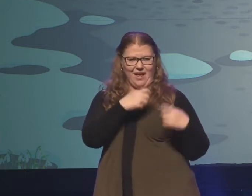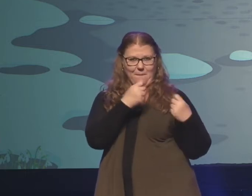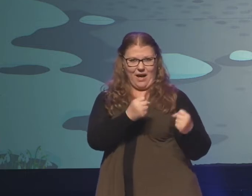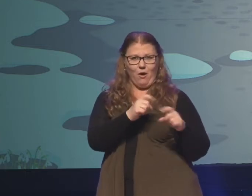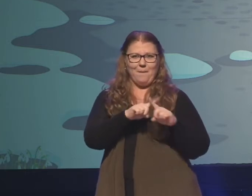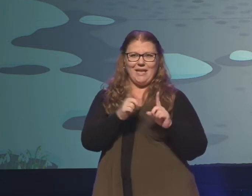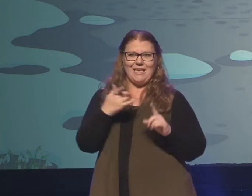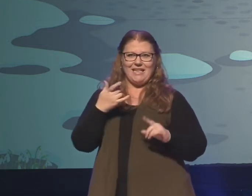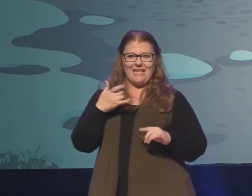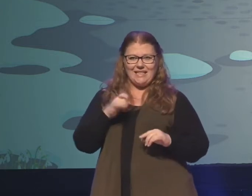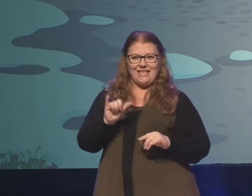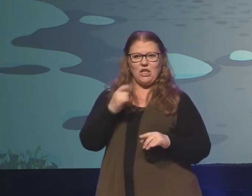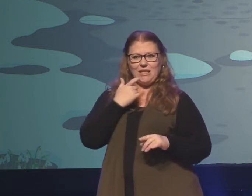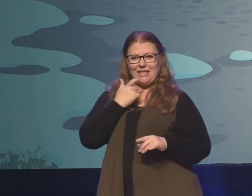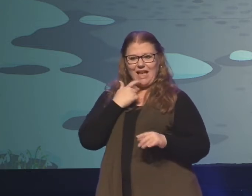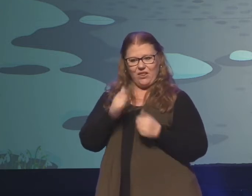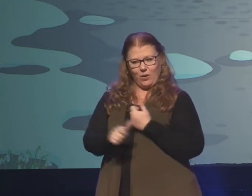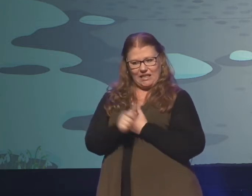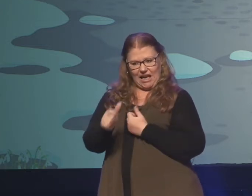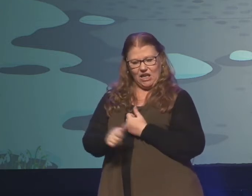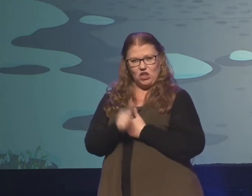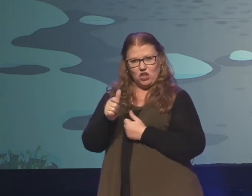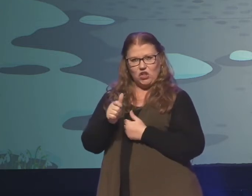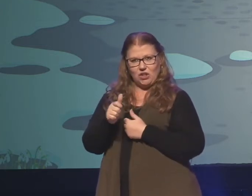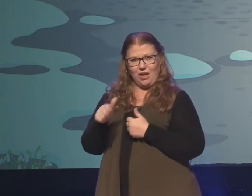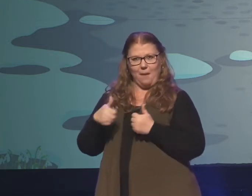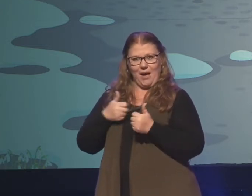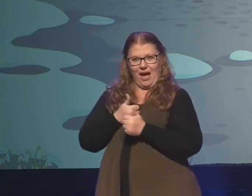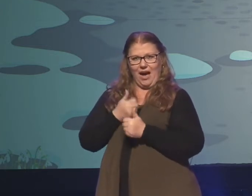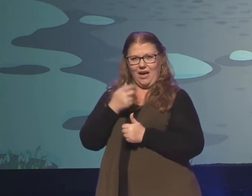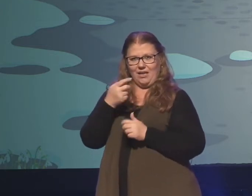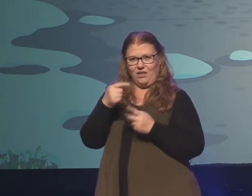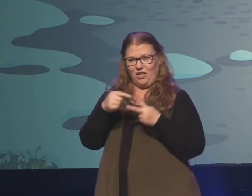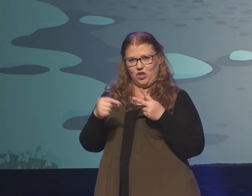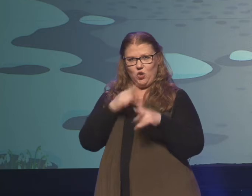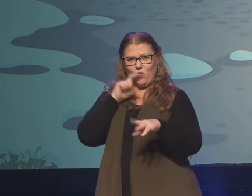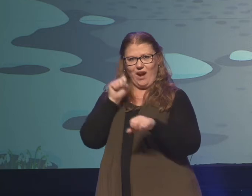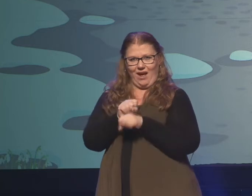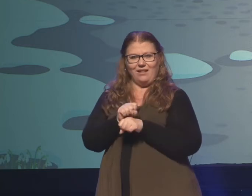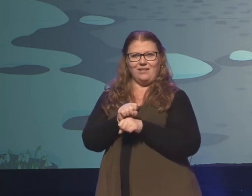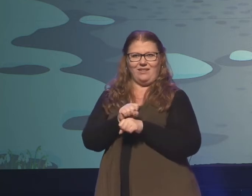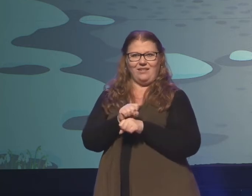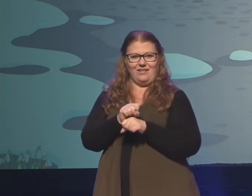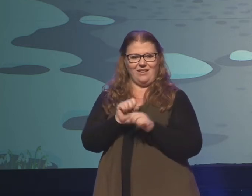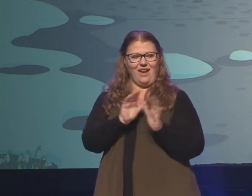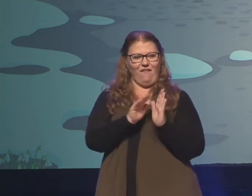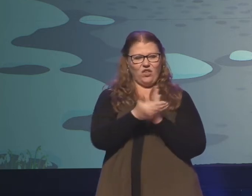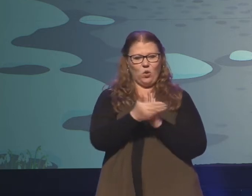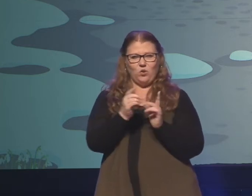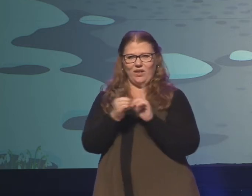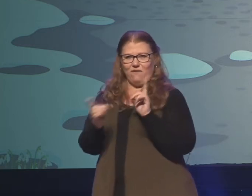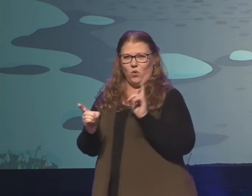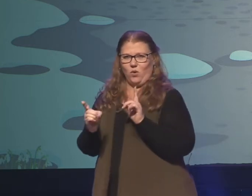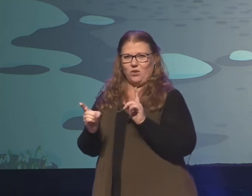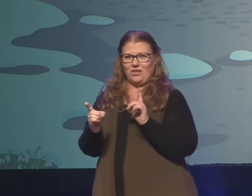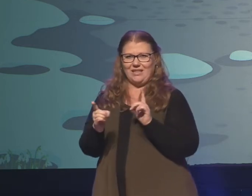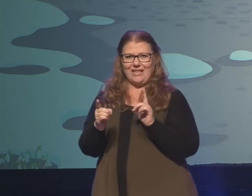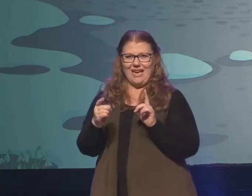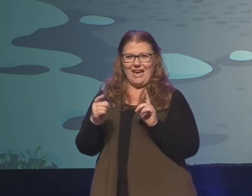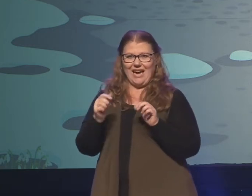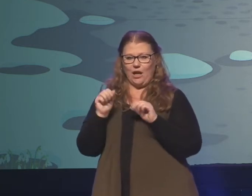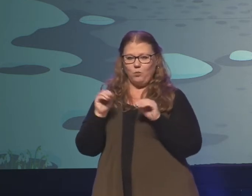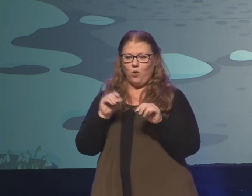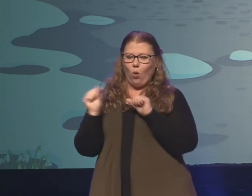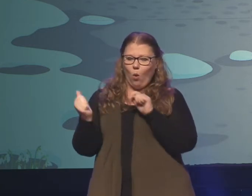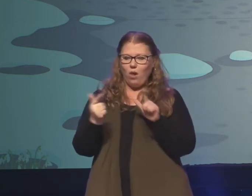still holding on that there are dangers behind these two realities of adultery and divorce. He's holding all that together.